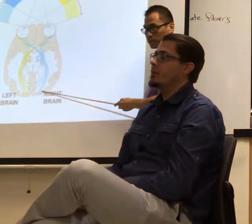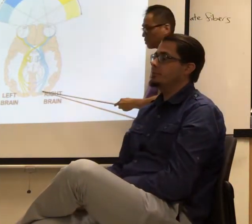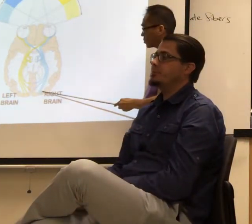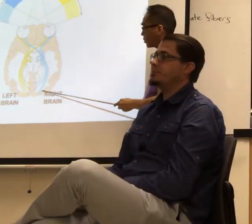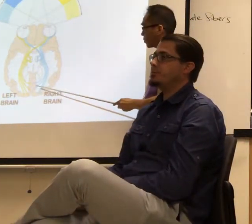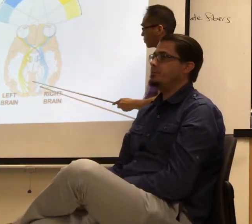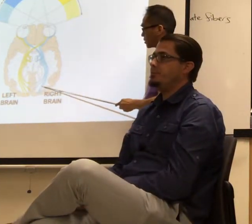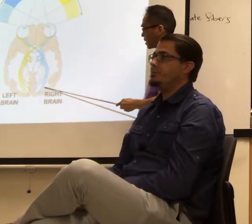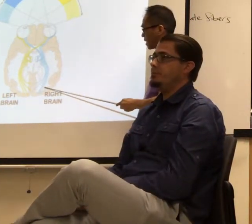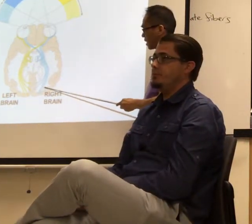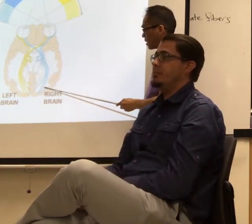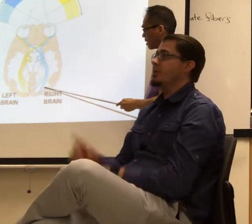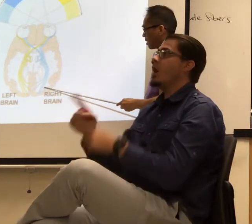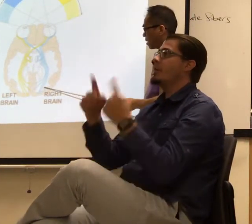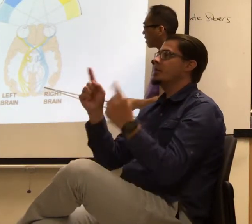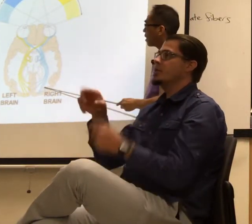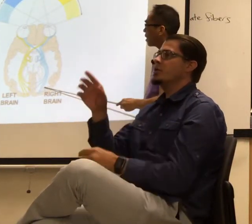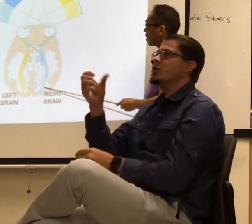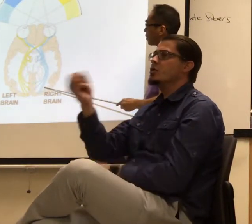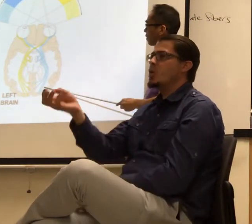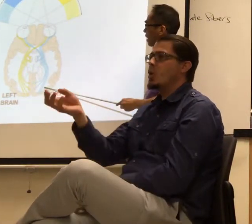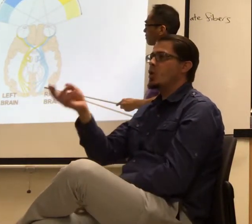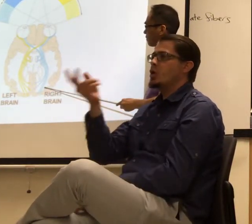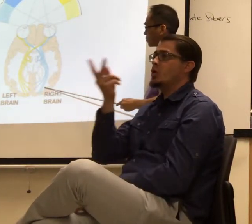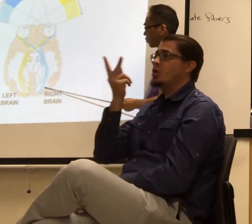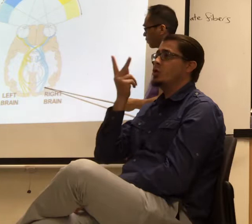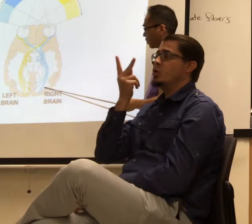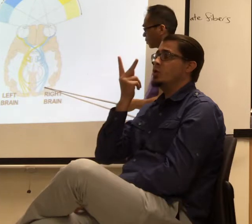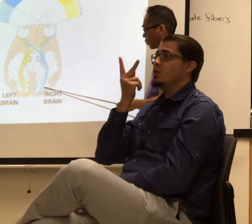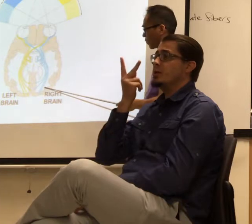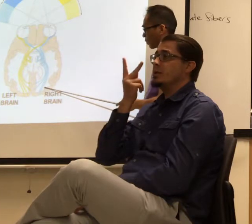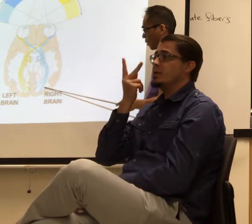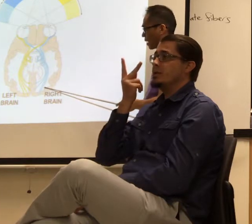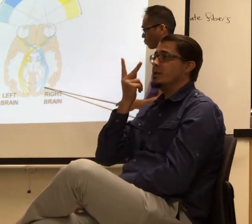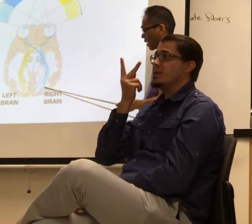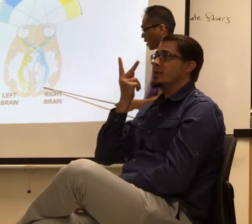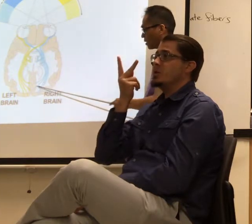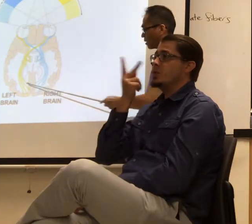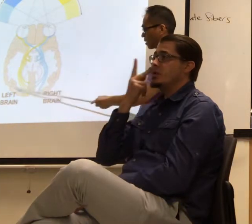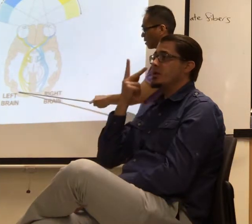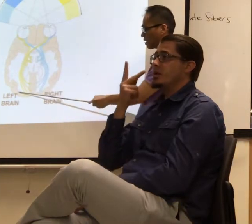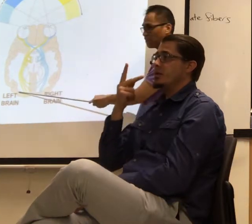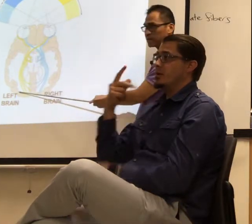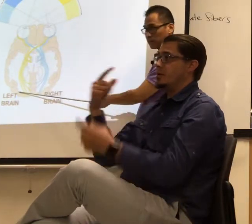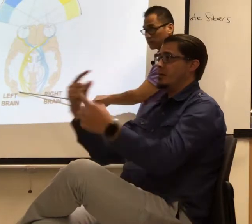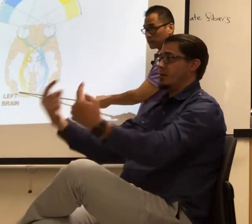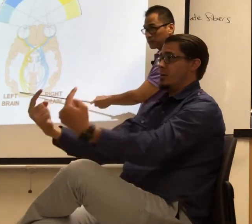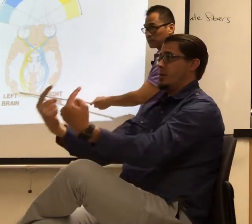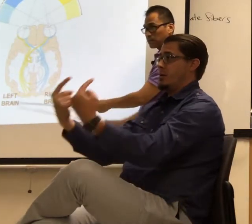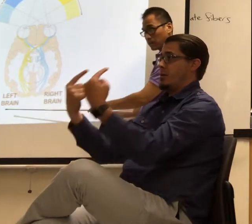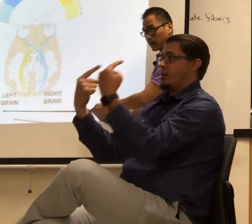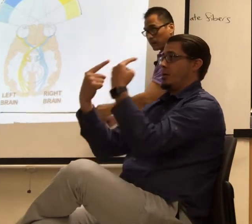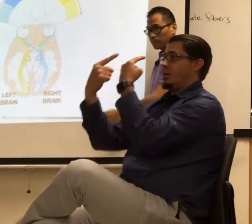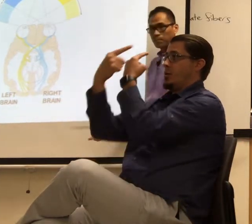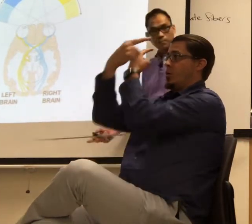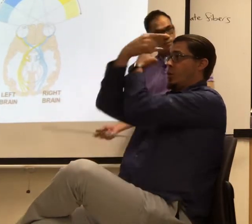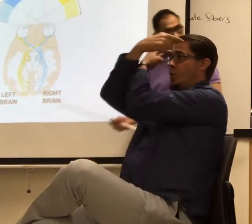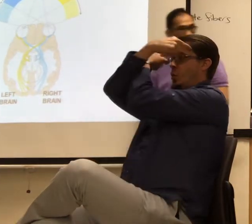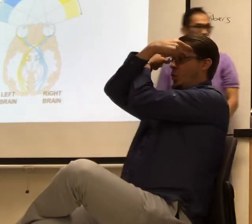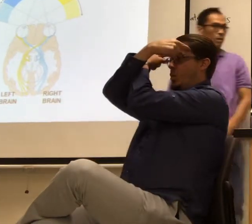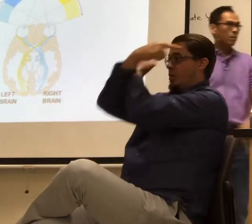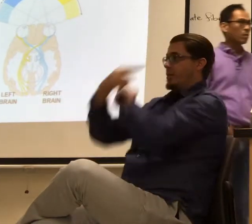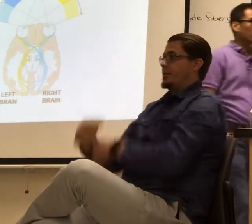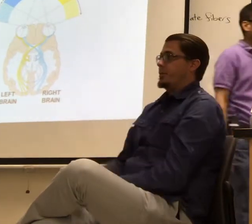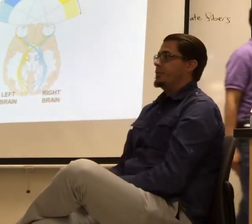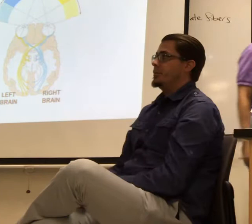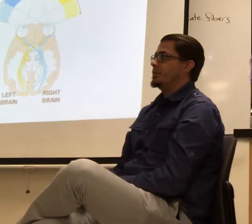brain. So you see the left visual field with your right brain and vice versa. Okay,